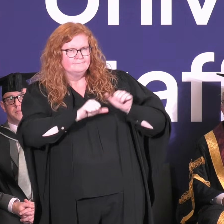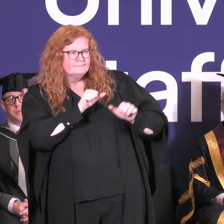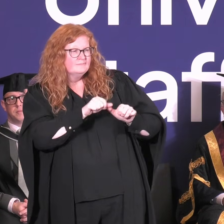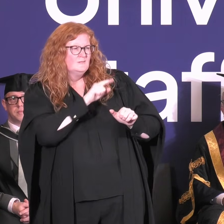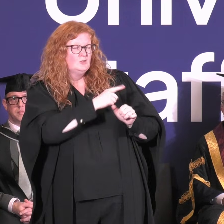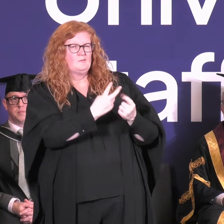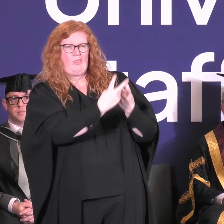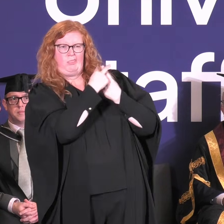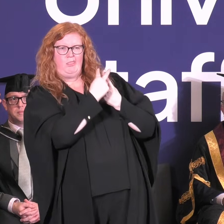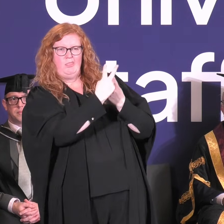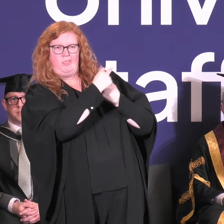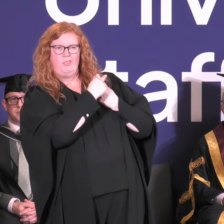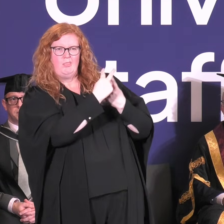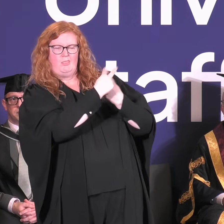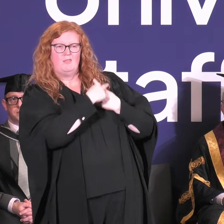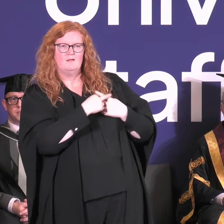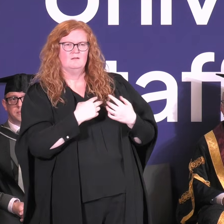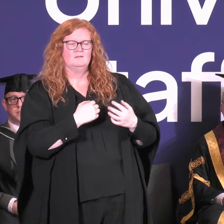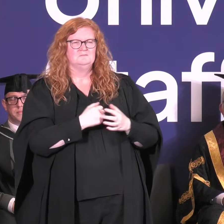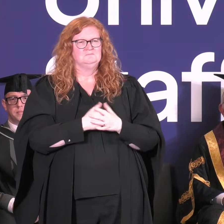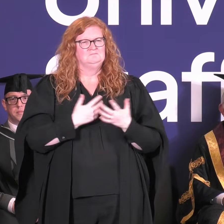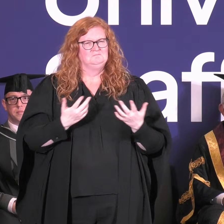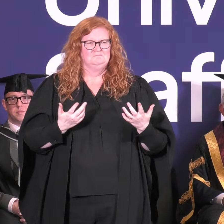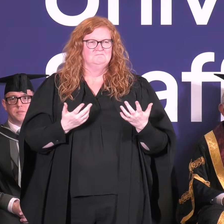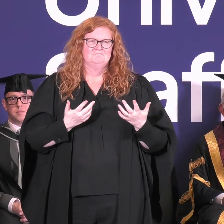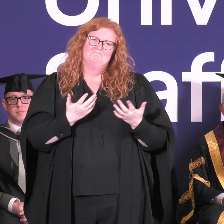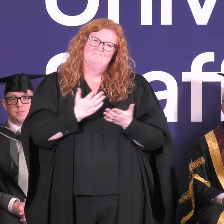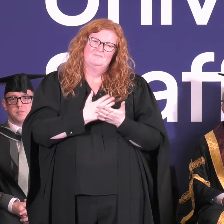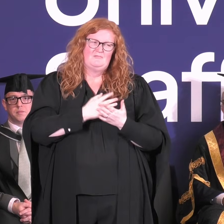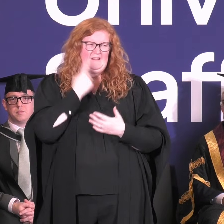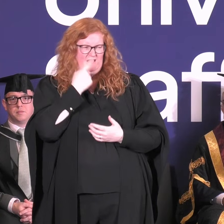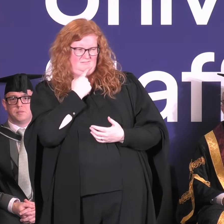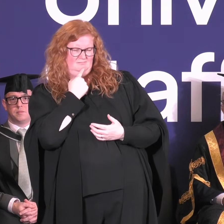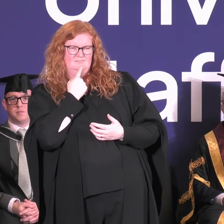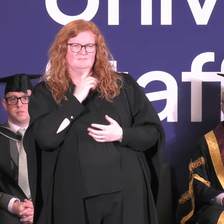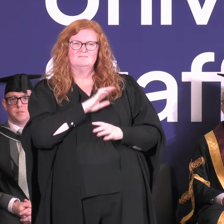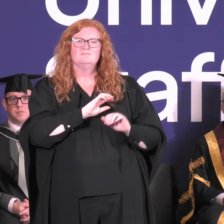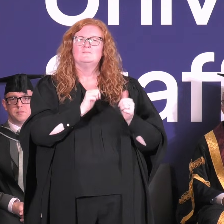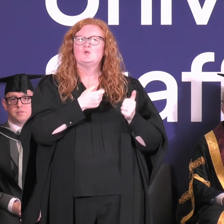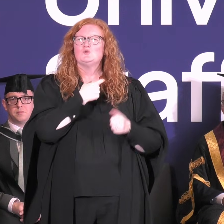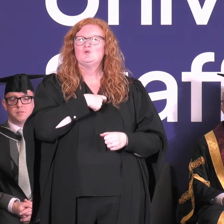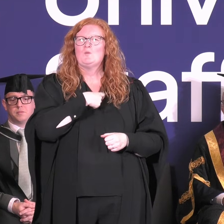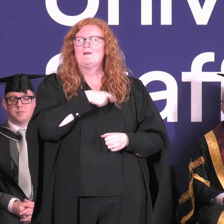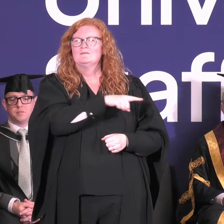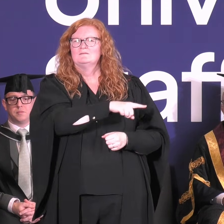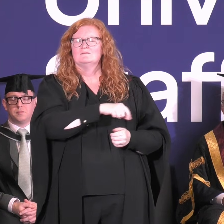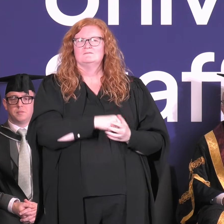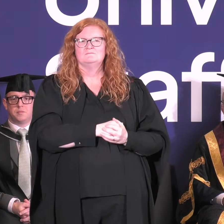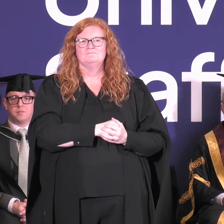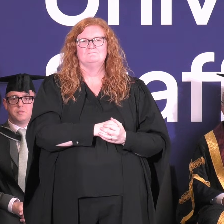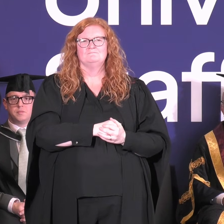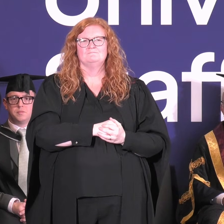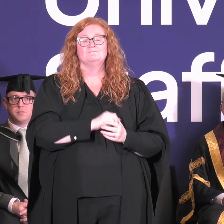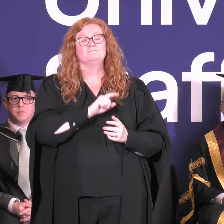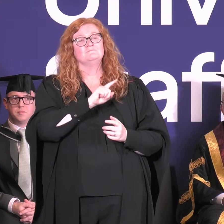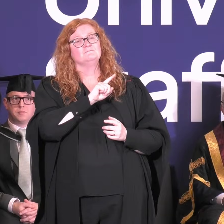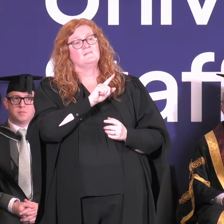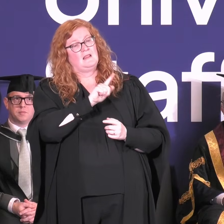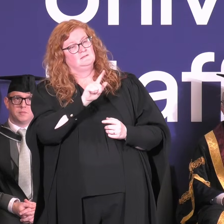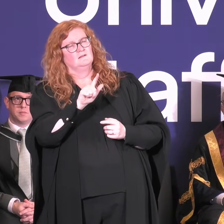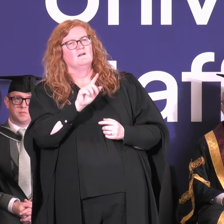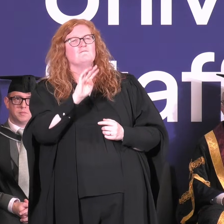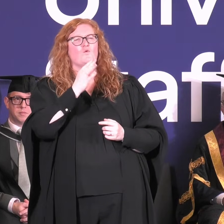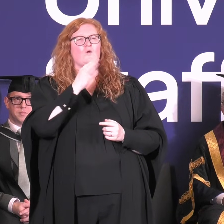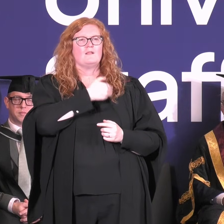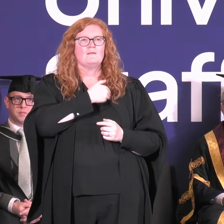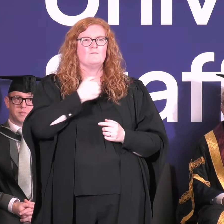abuse. And you'd say, not a great human being. And then about 4 o'clock in the morning, I was walking